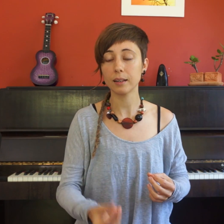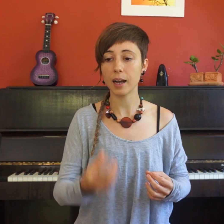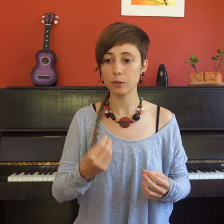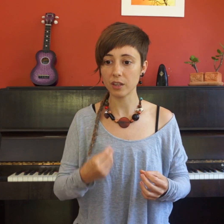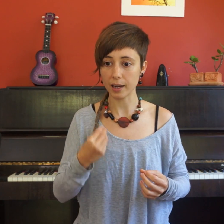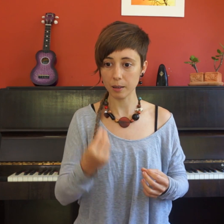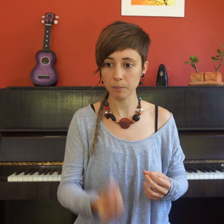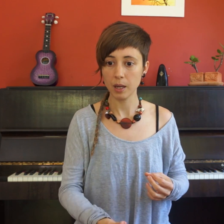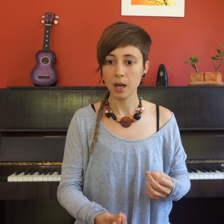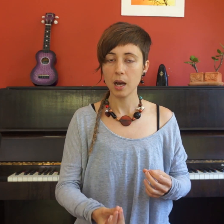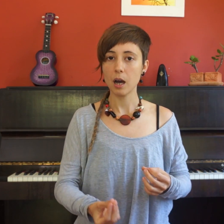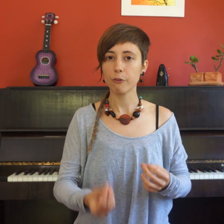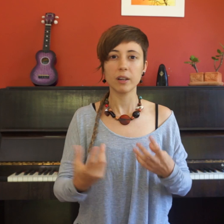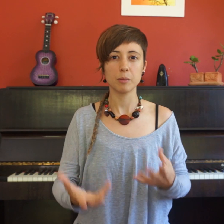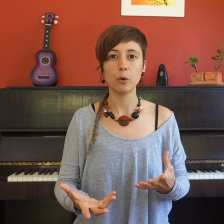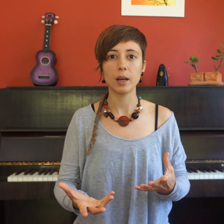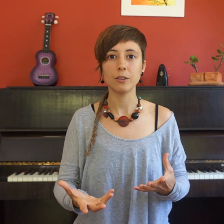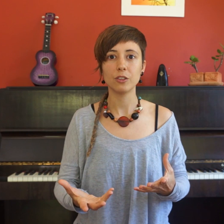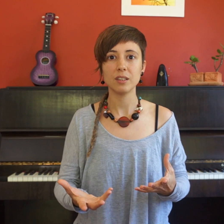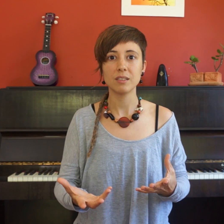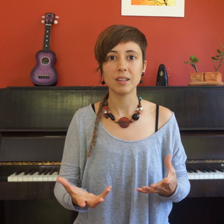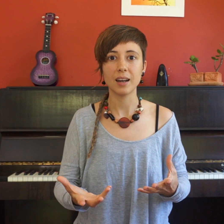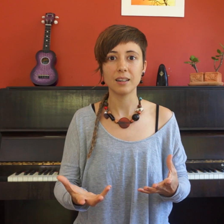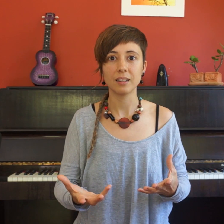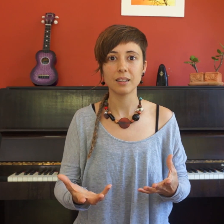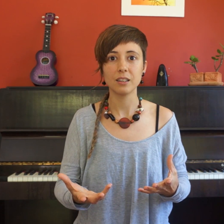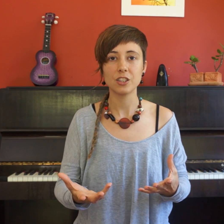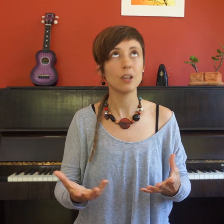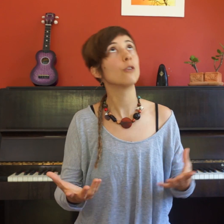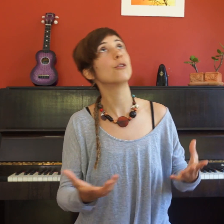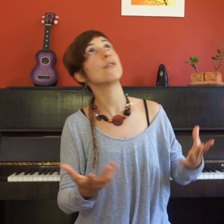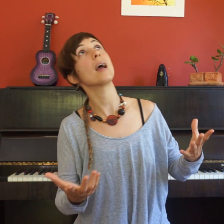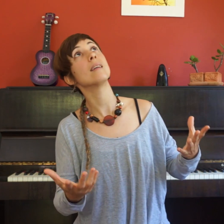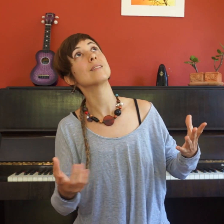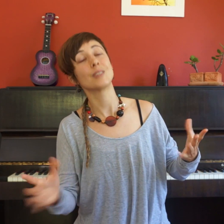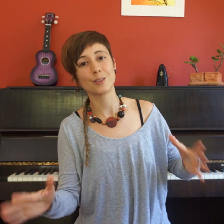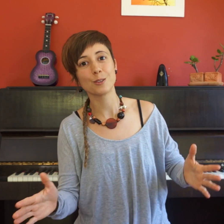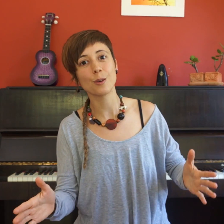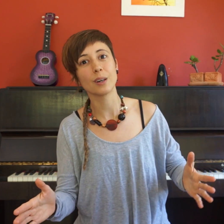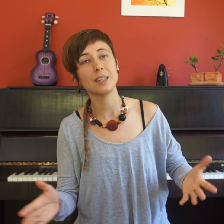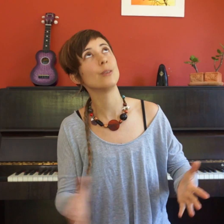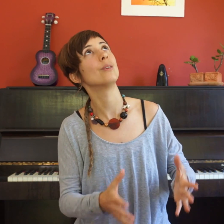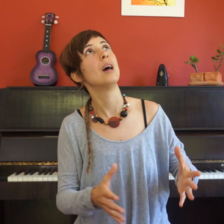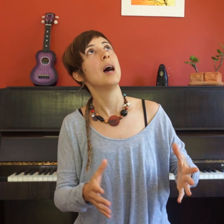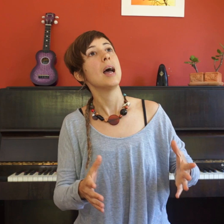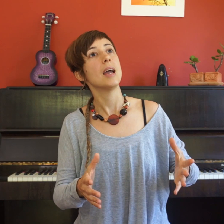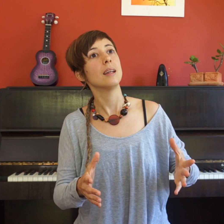at a time. For example, I noticed that she loved the fans when she was very little,